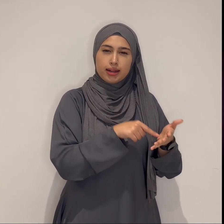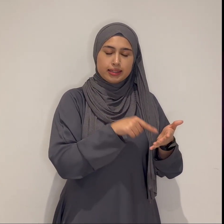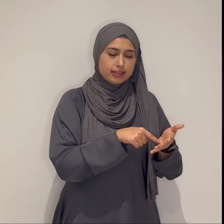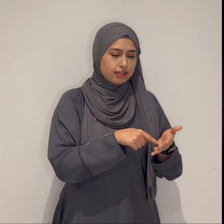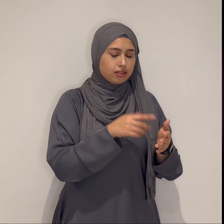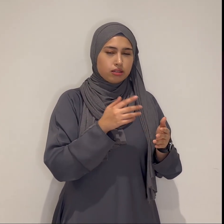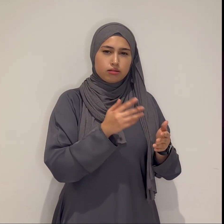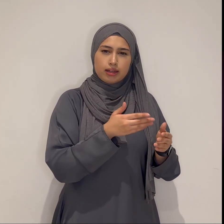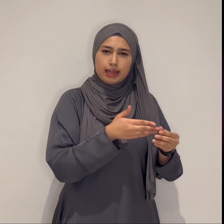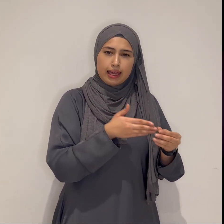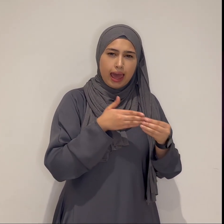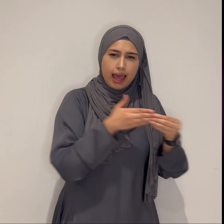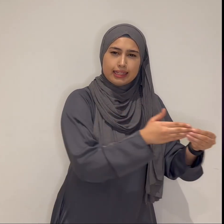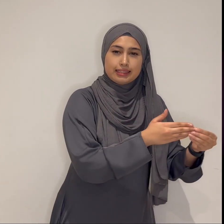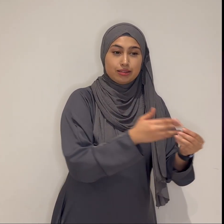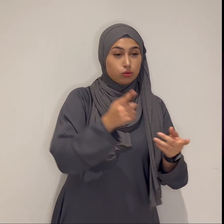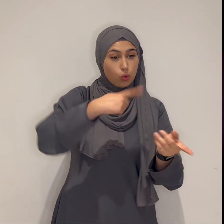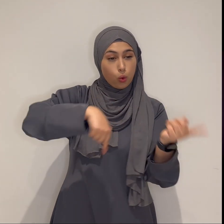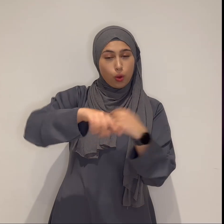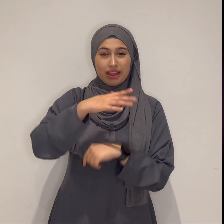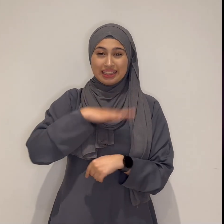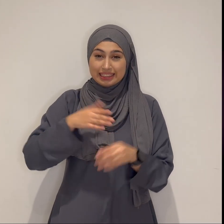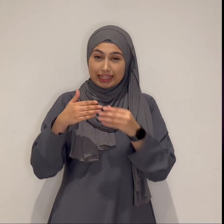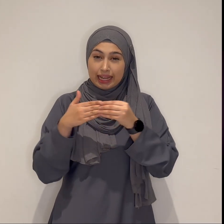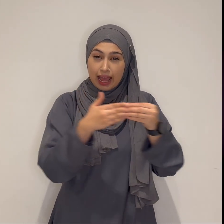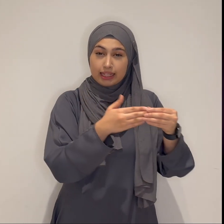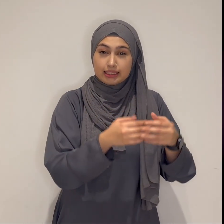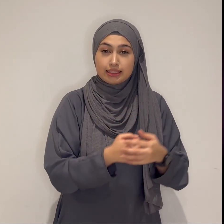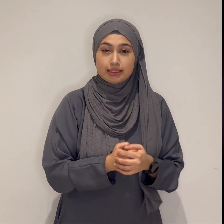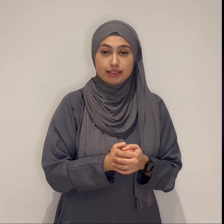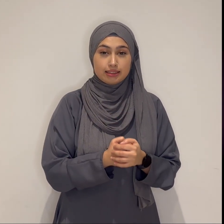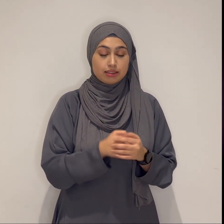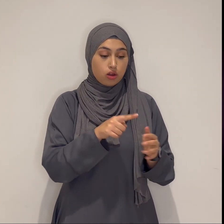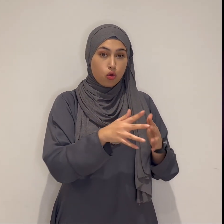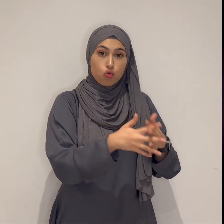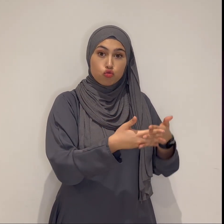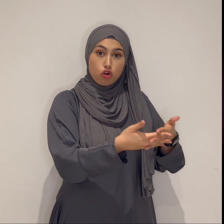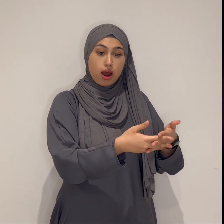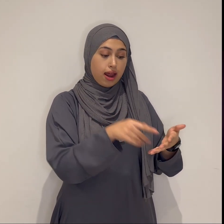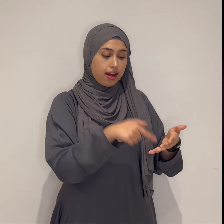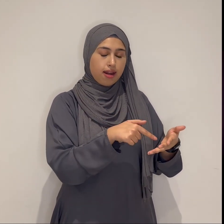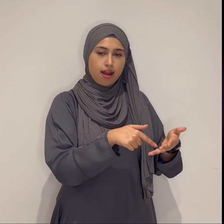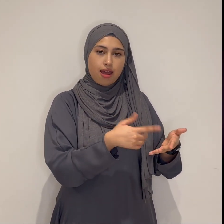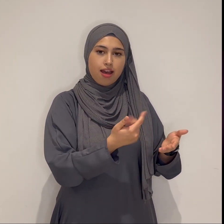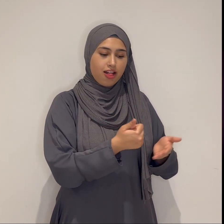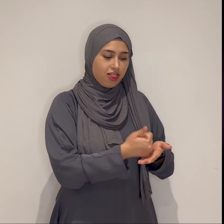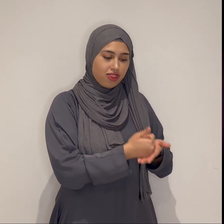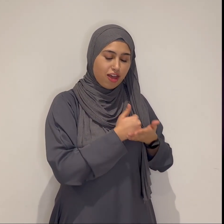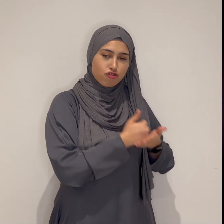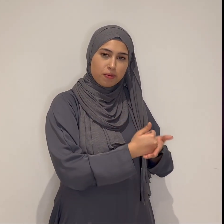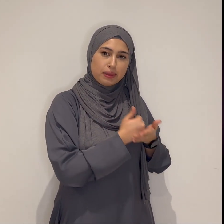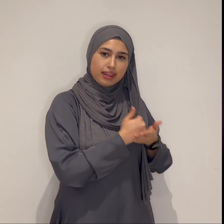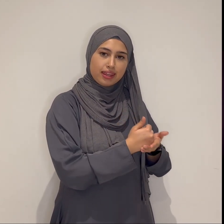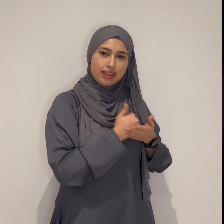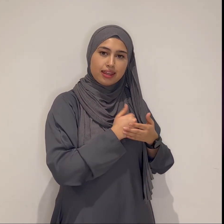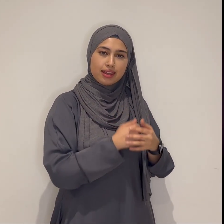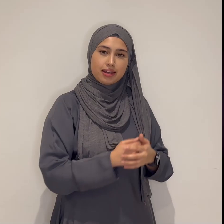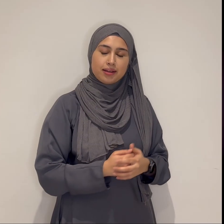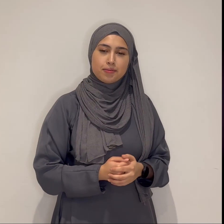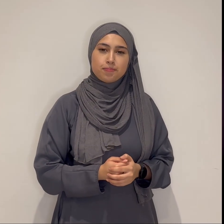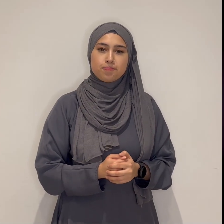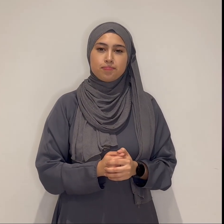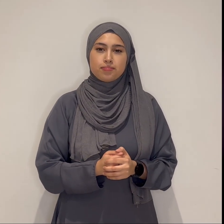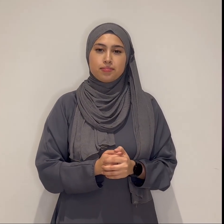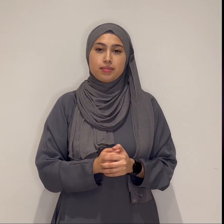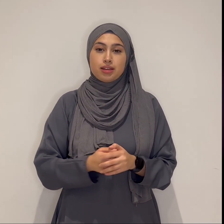my brothers in Islam, it's a means of guidance. And we all need the guidance of Allah subhanahu wa ta'ala. That book of Allah, my brothers in Islam, is a means